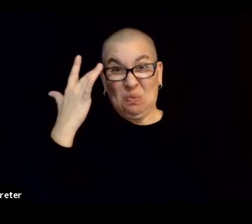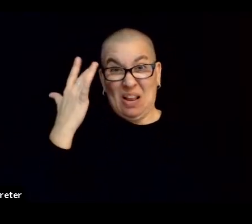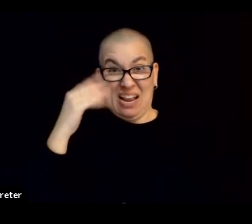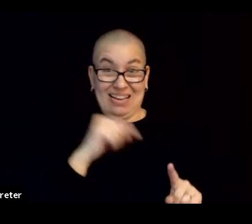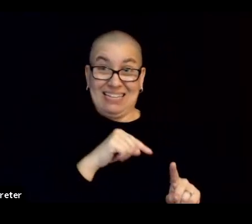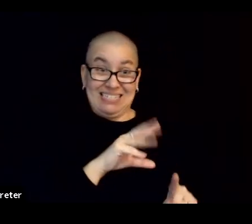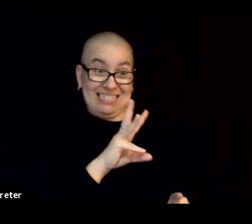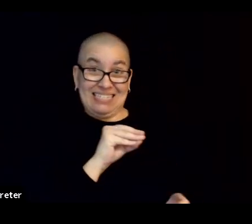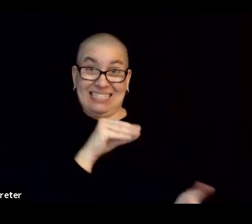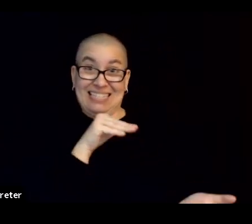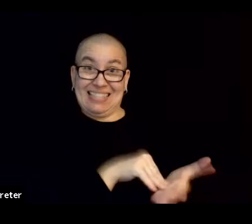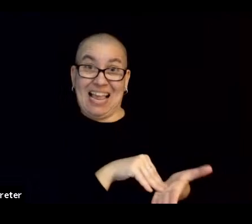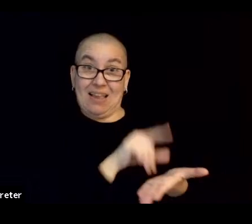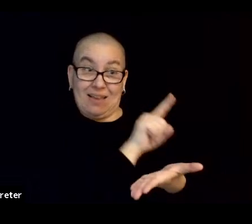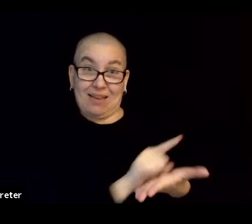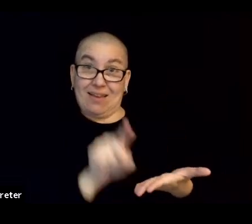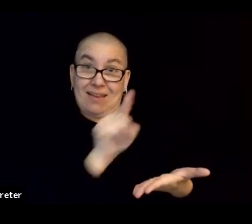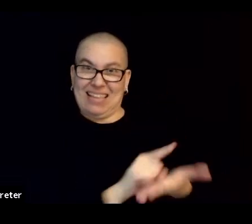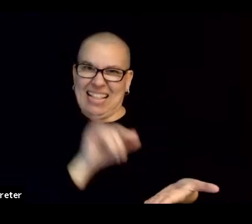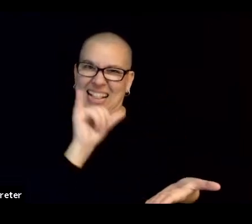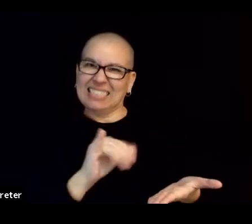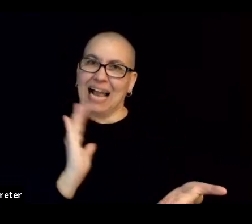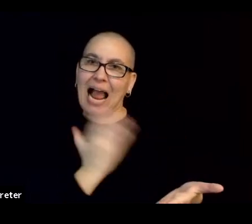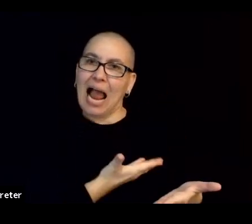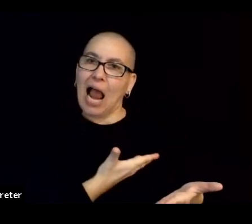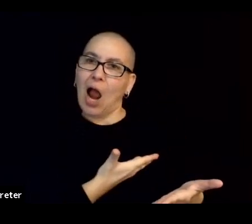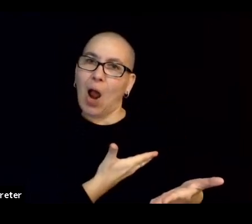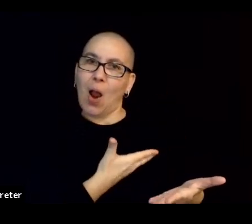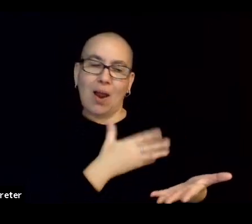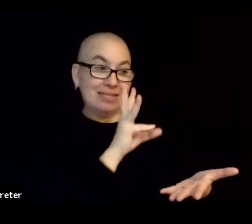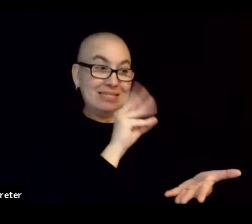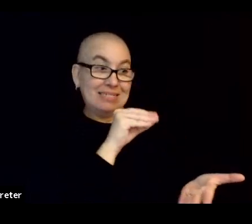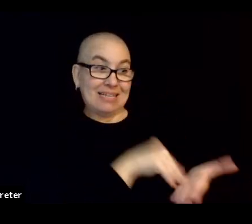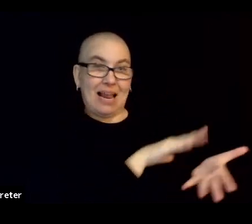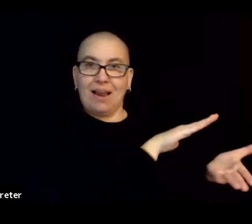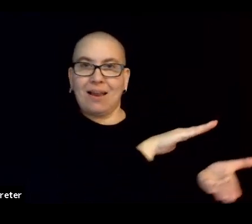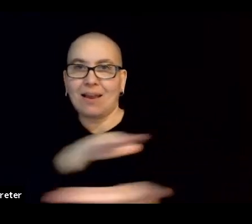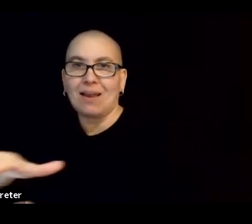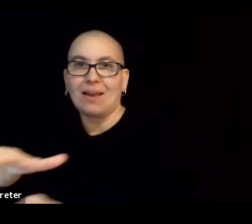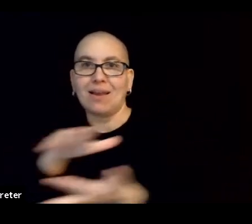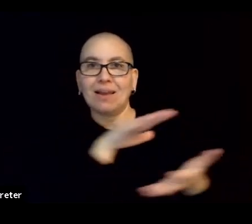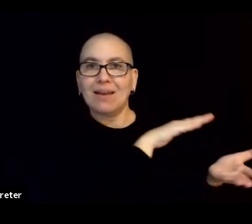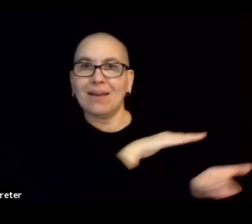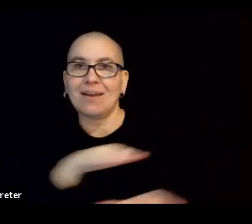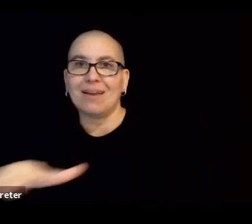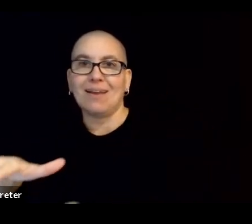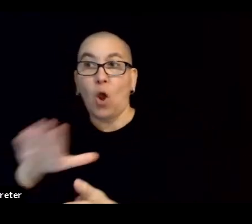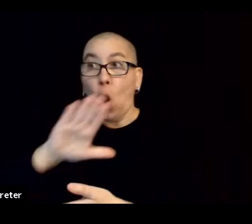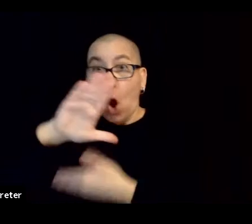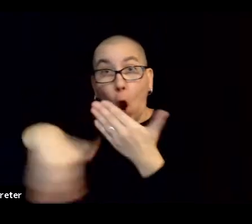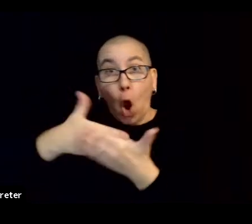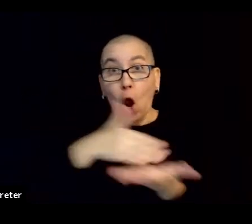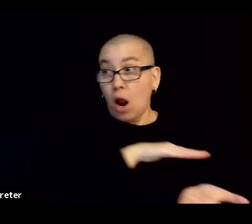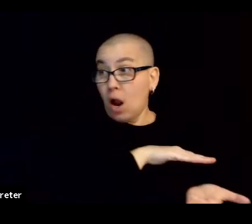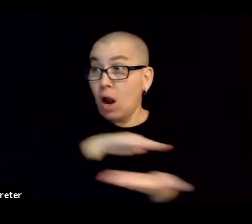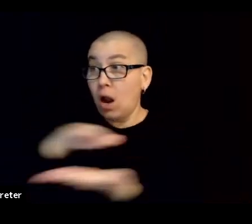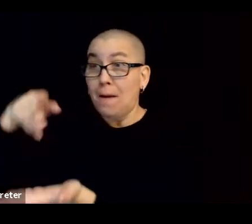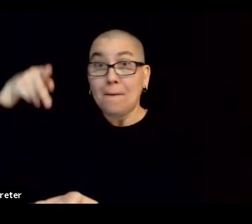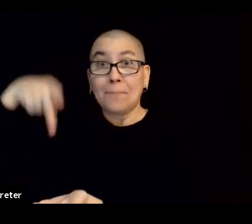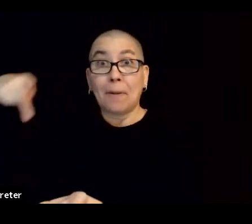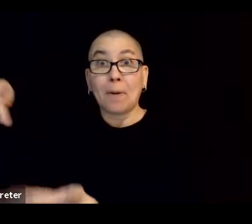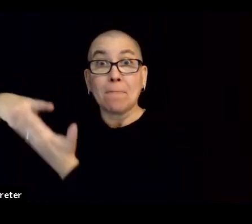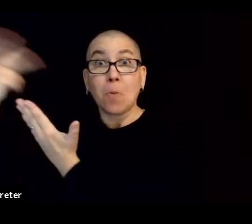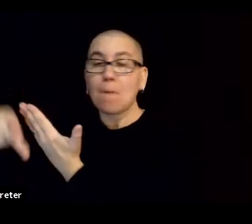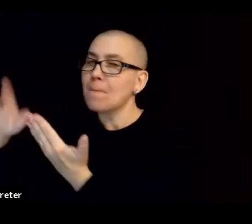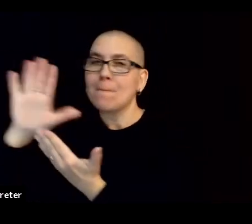week, not all of them are available for things such as the pilot, because we still have doses